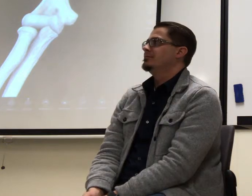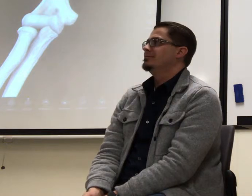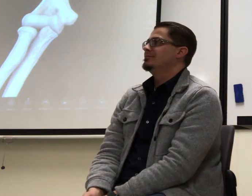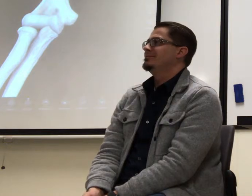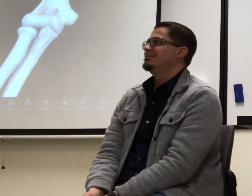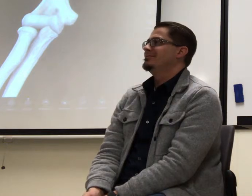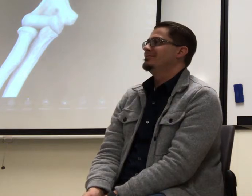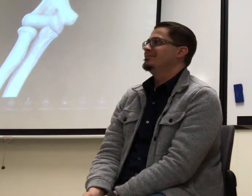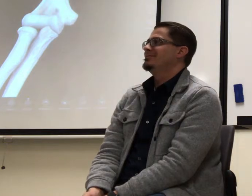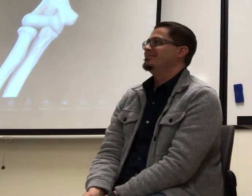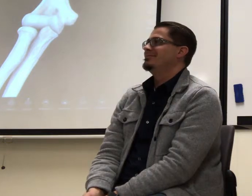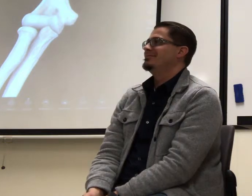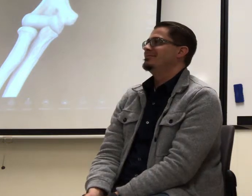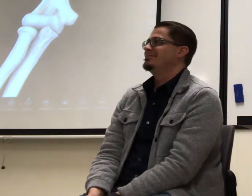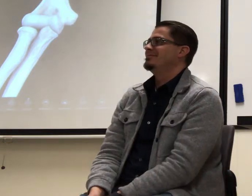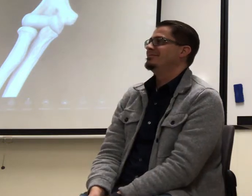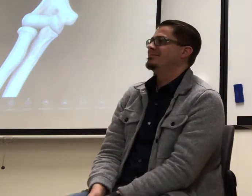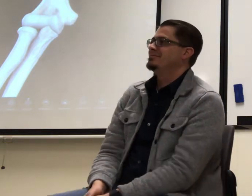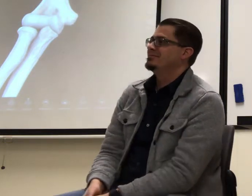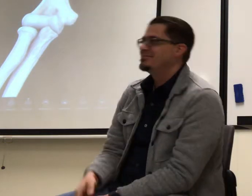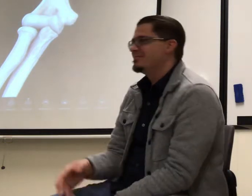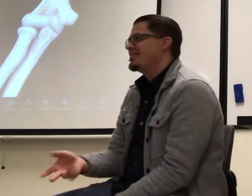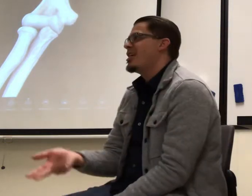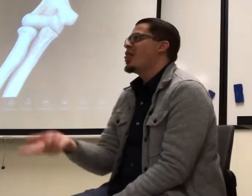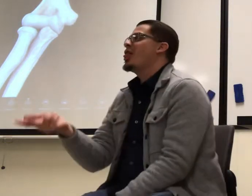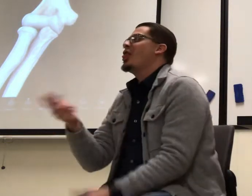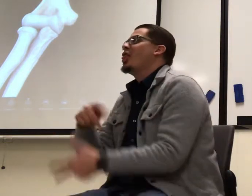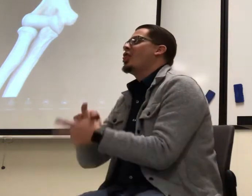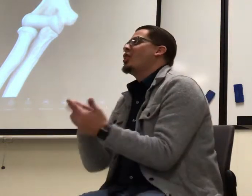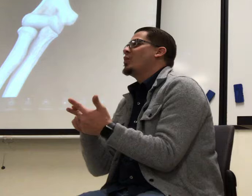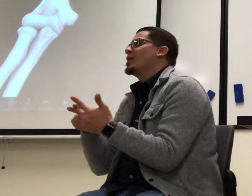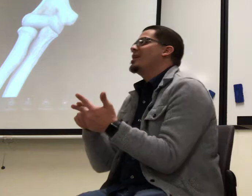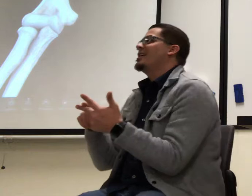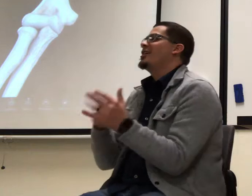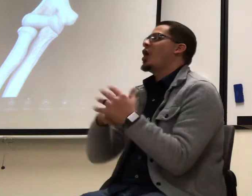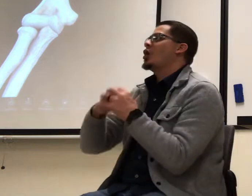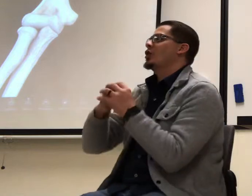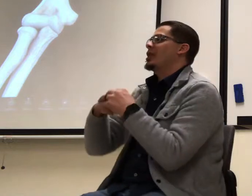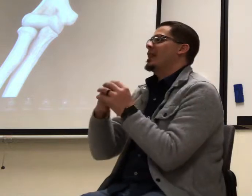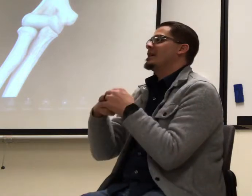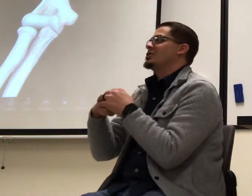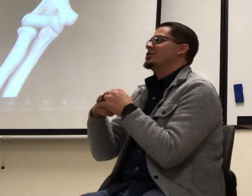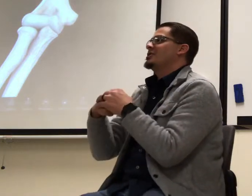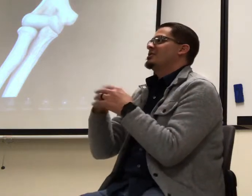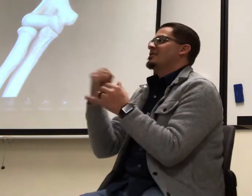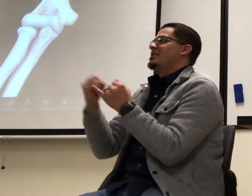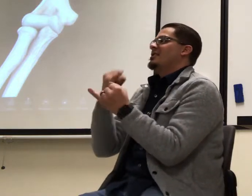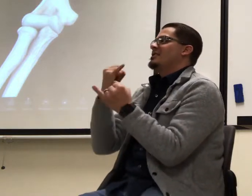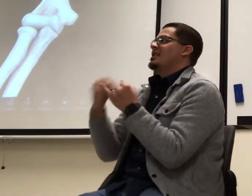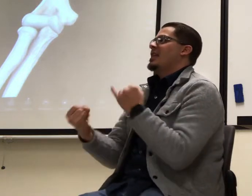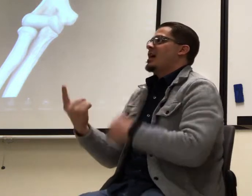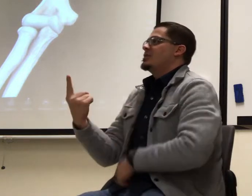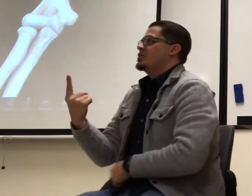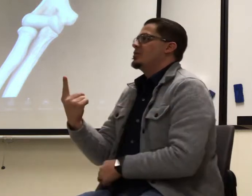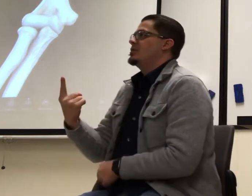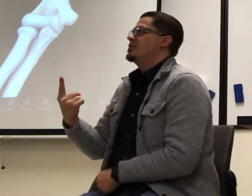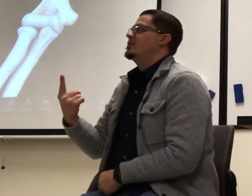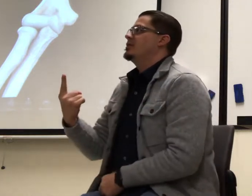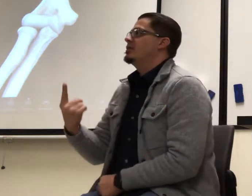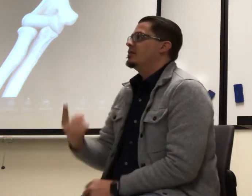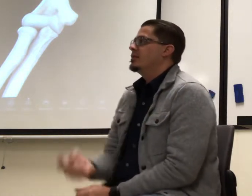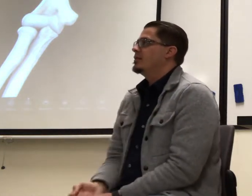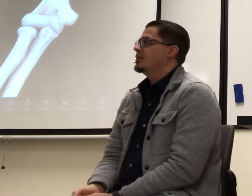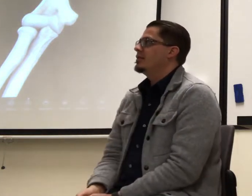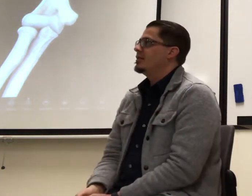For three articulations, basically this last one they call